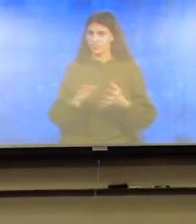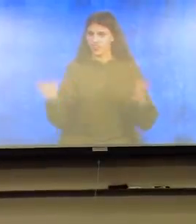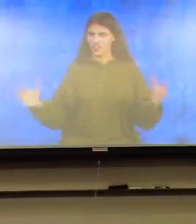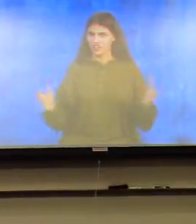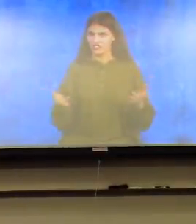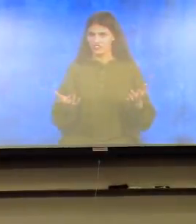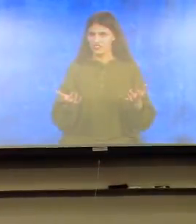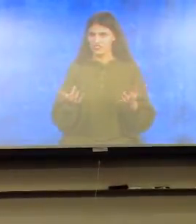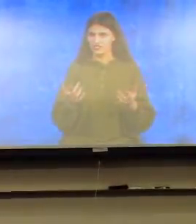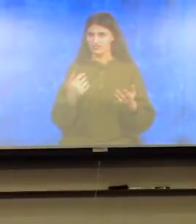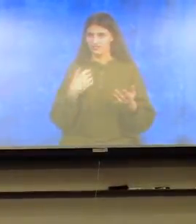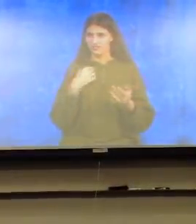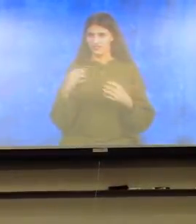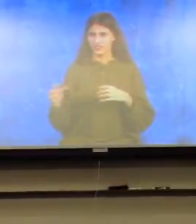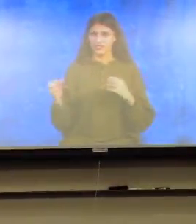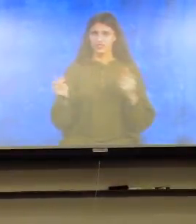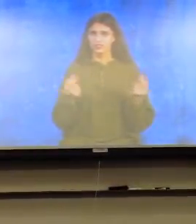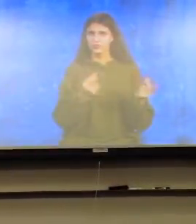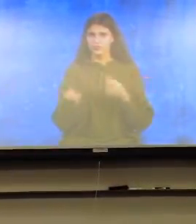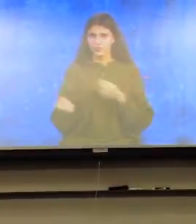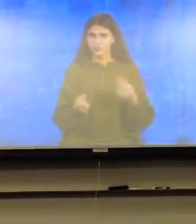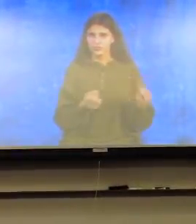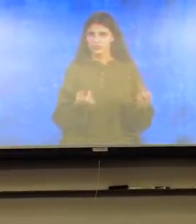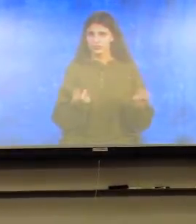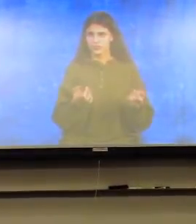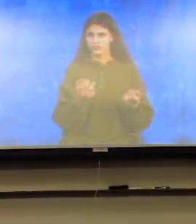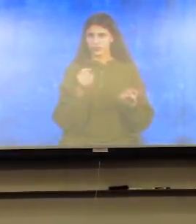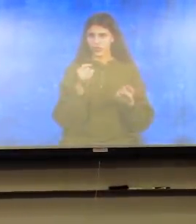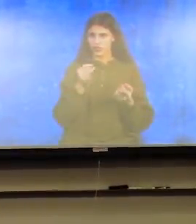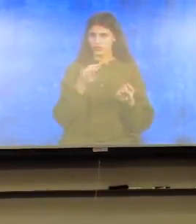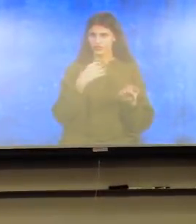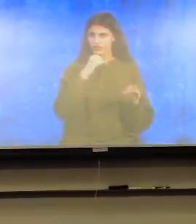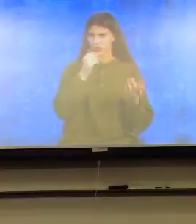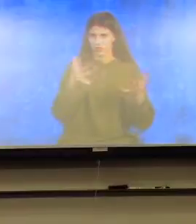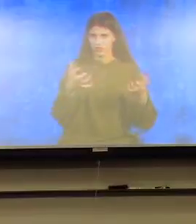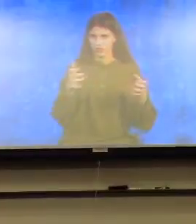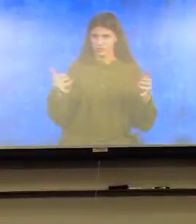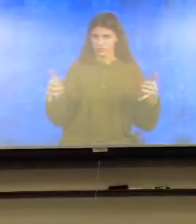Because I get to support the school. All the activities.